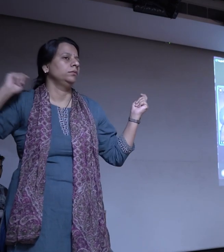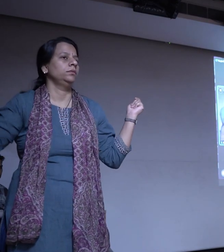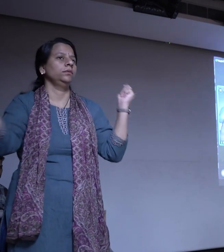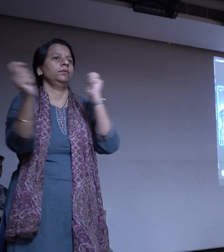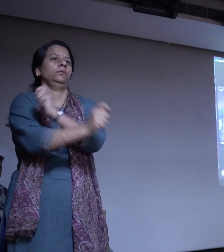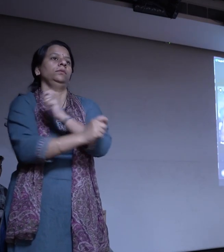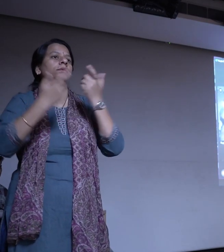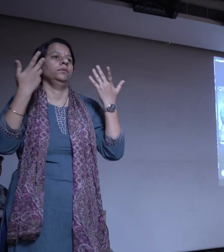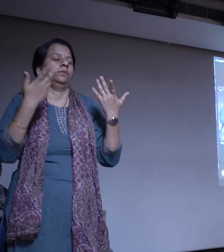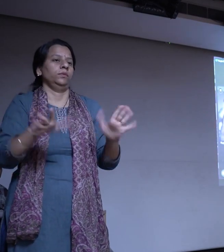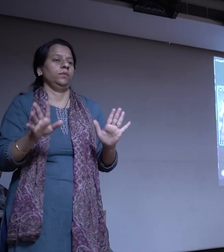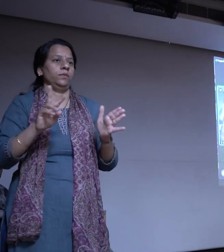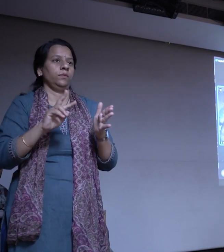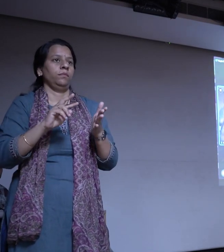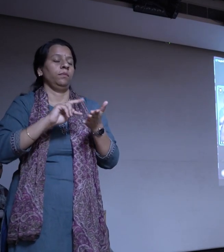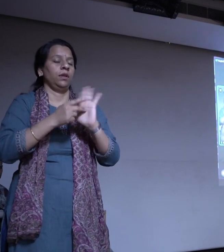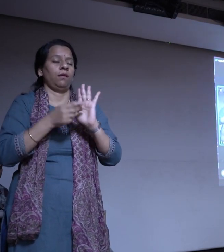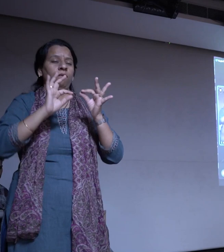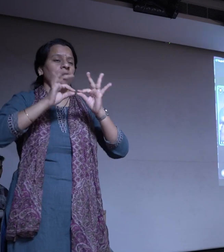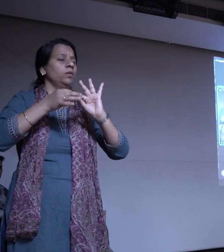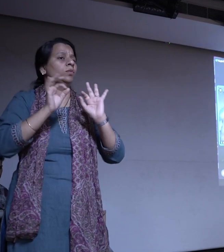group which is not